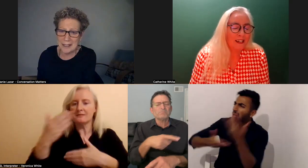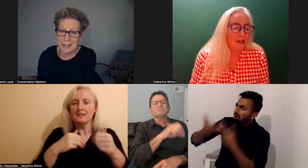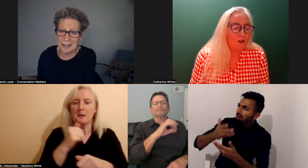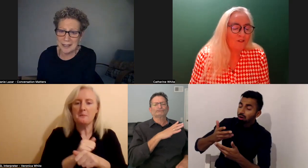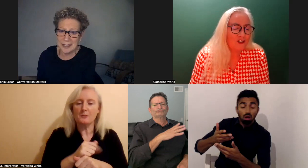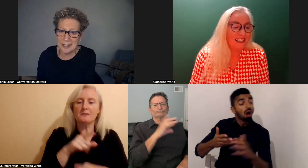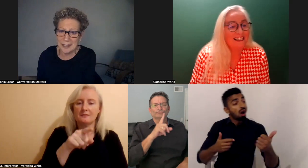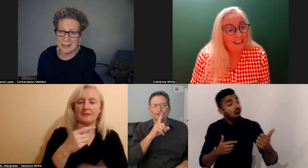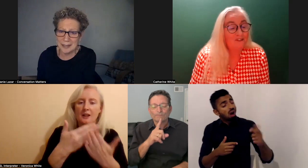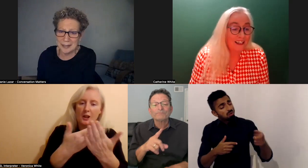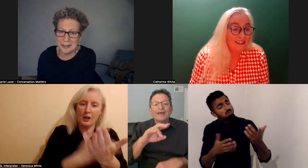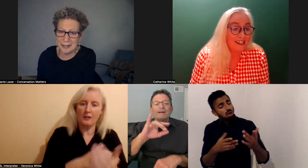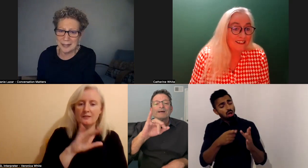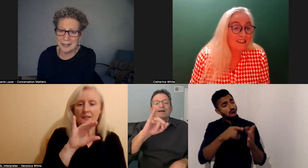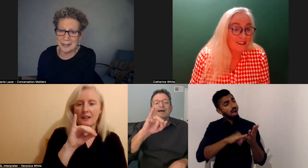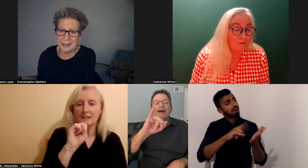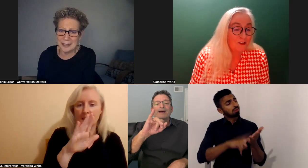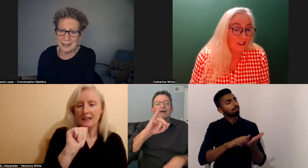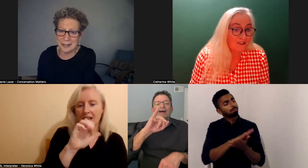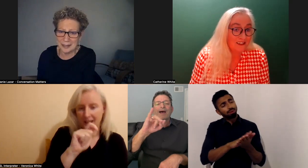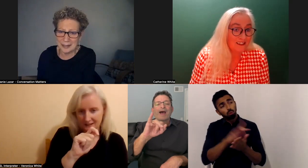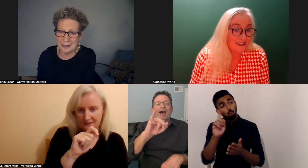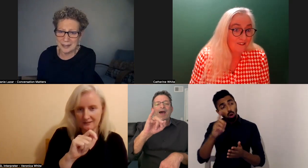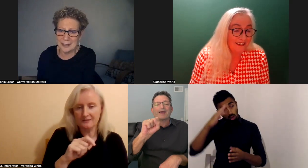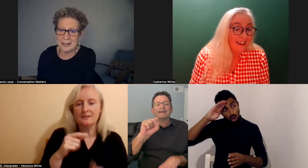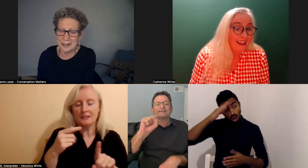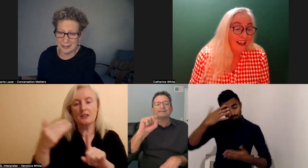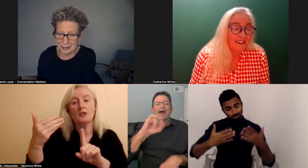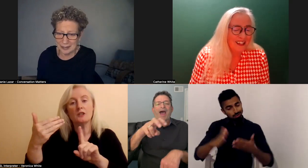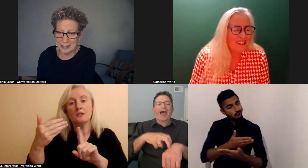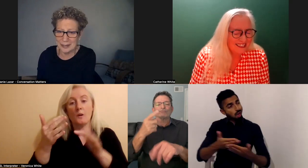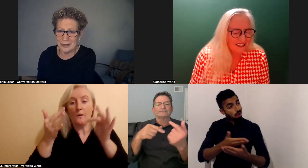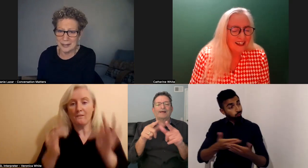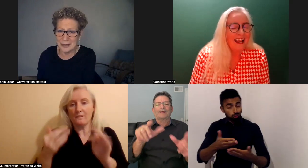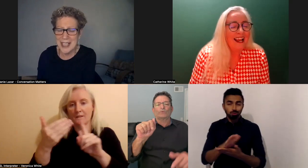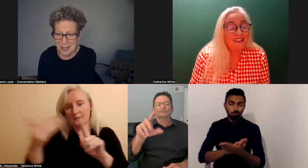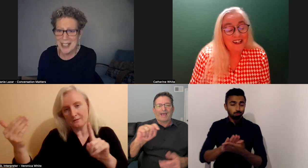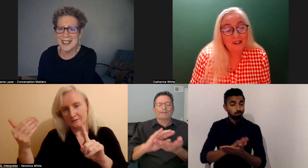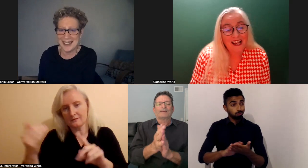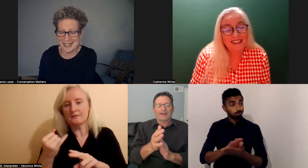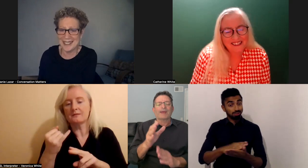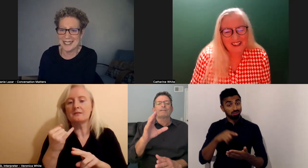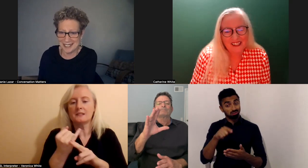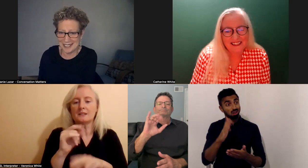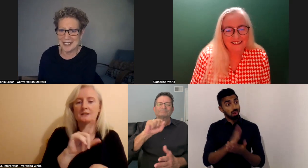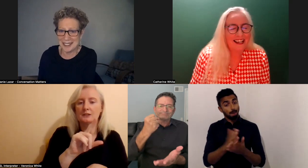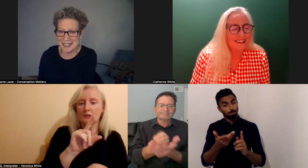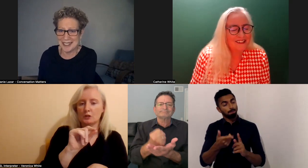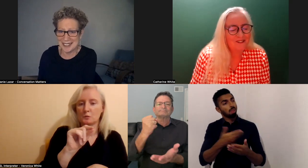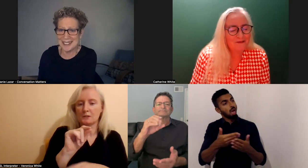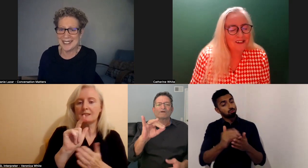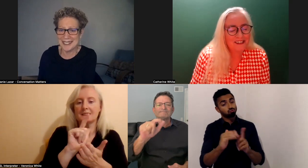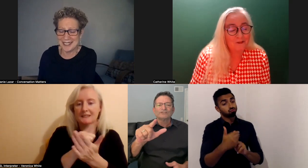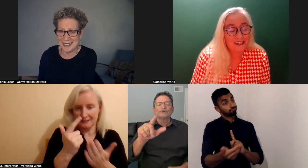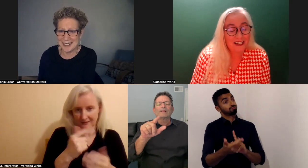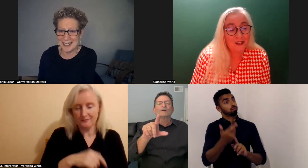Act became officially legally recognized in December 2007, 17. 17. And 17. And the